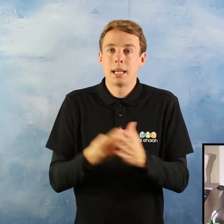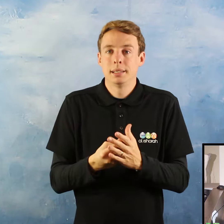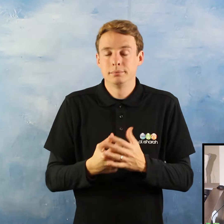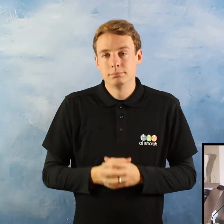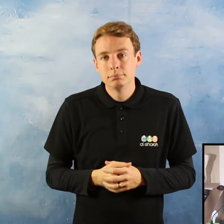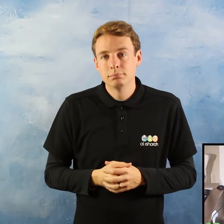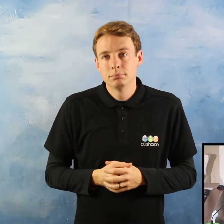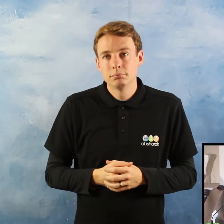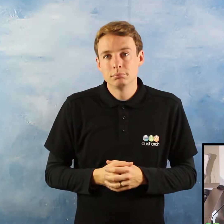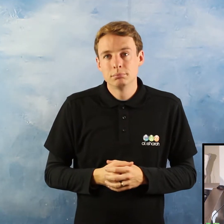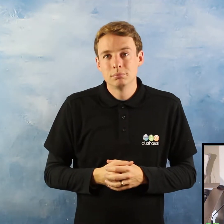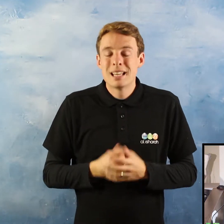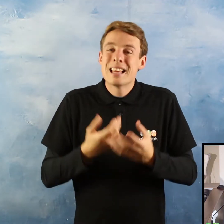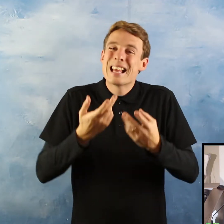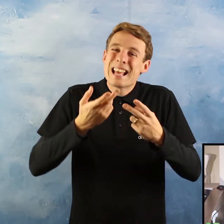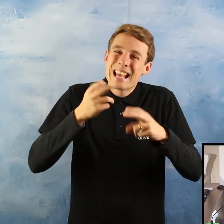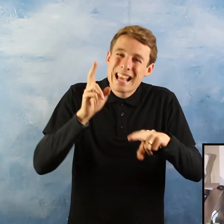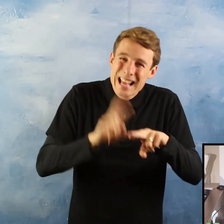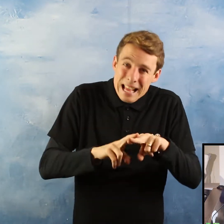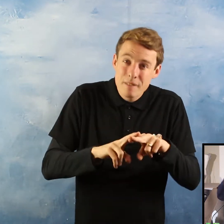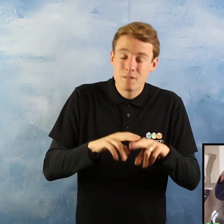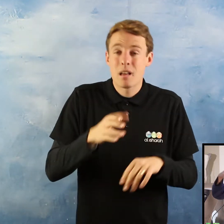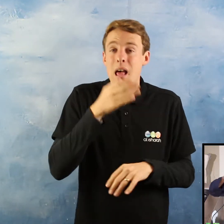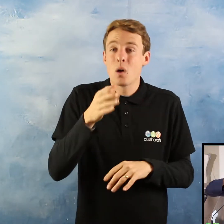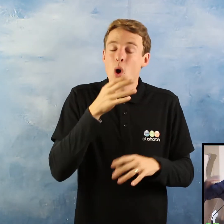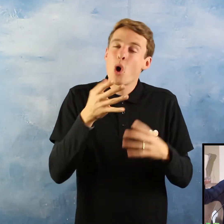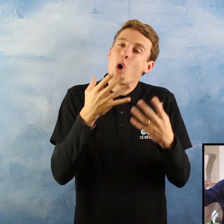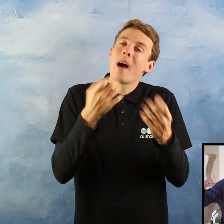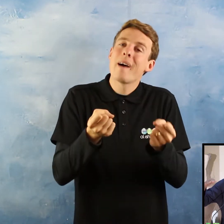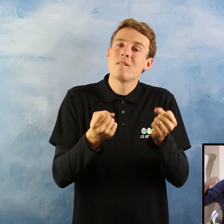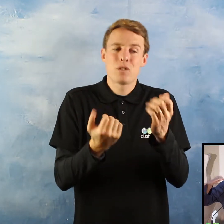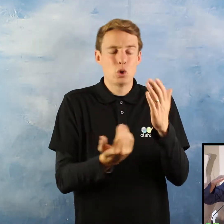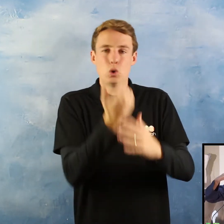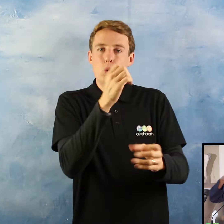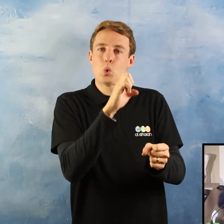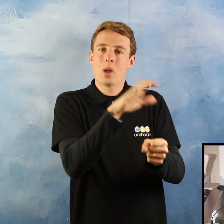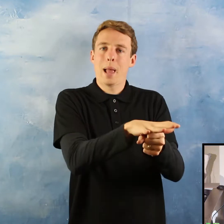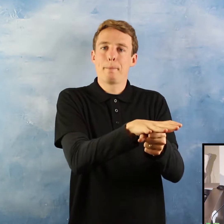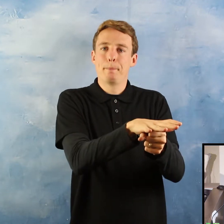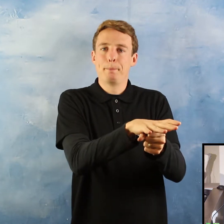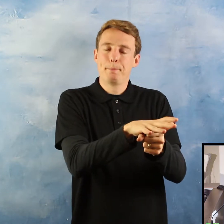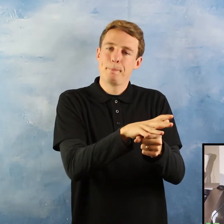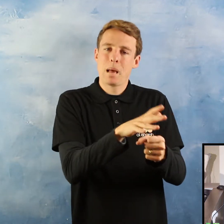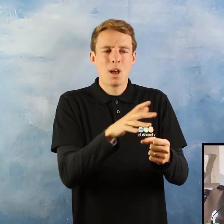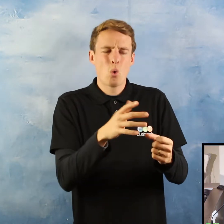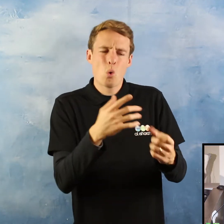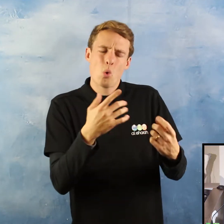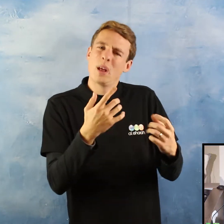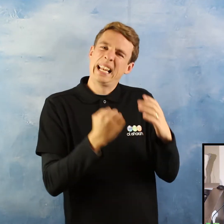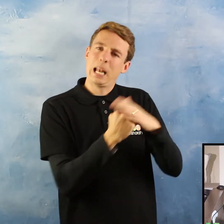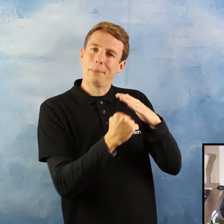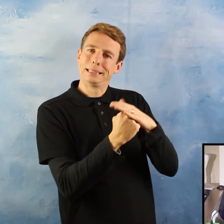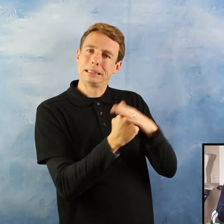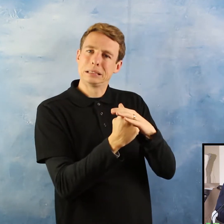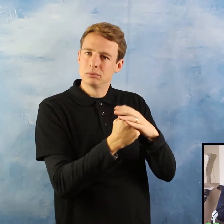that they completely abandon. If they have within the limit, whatever, the